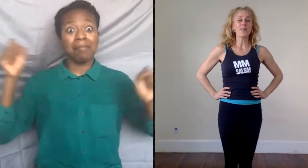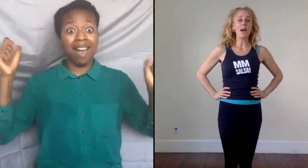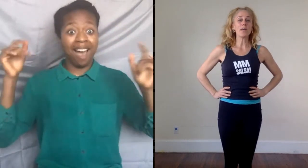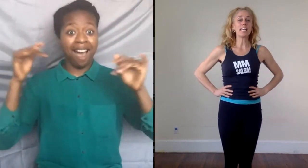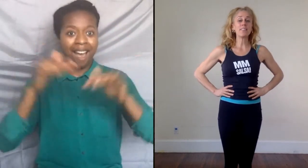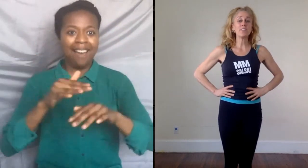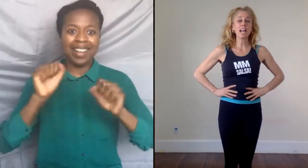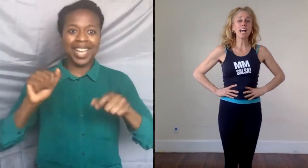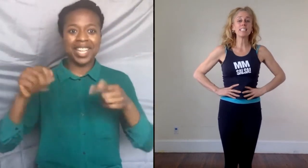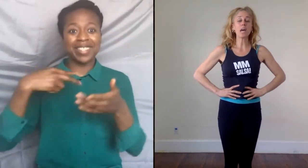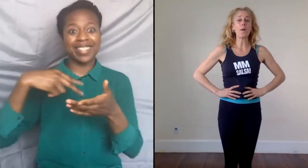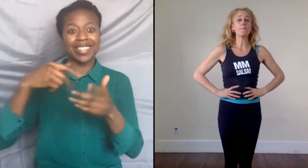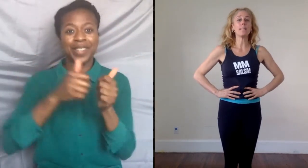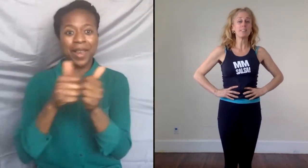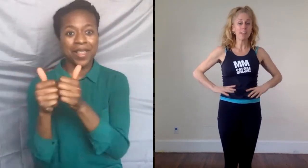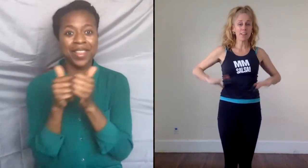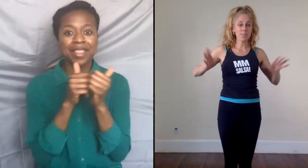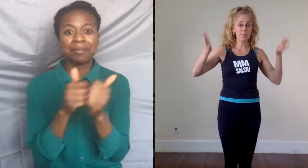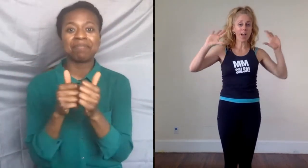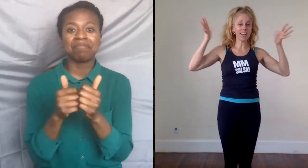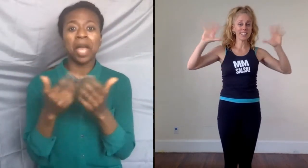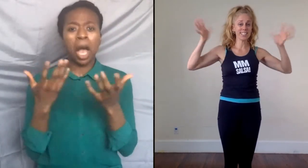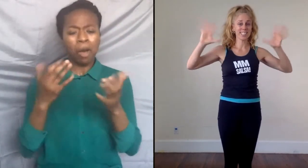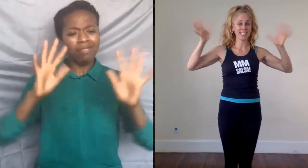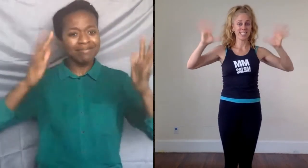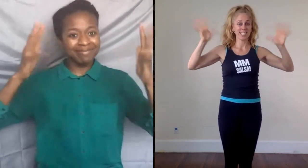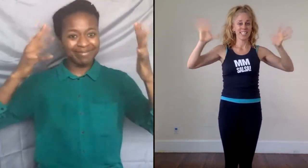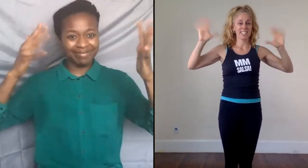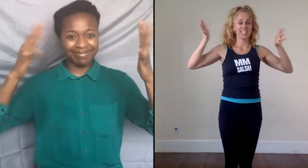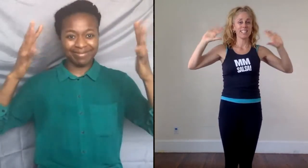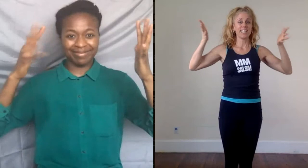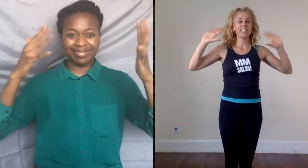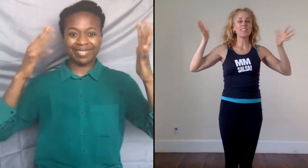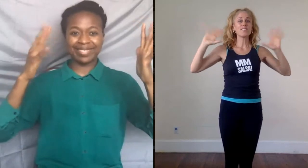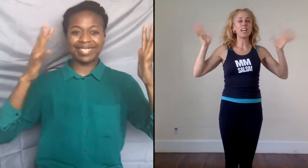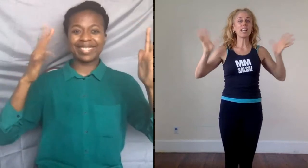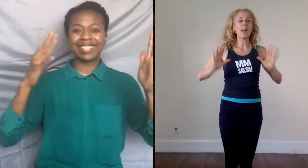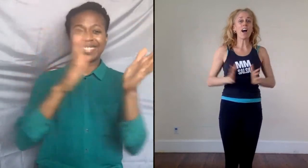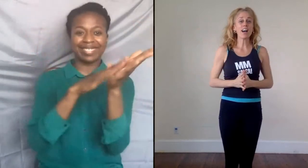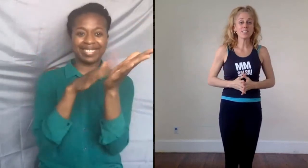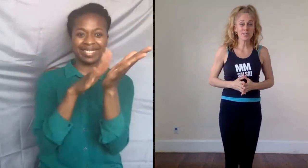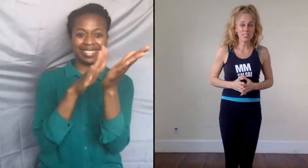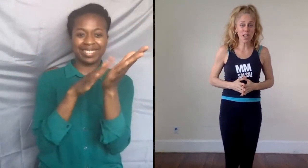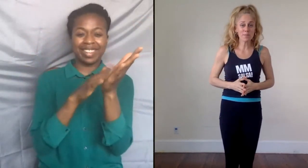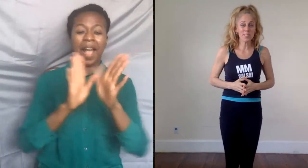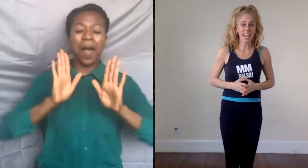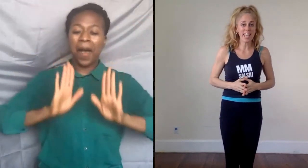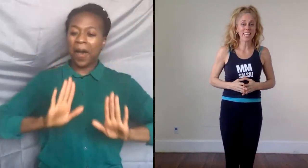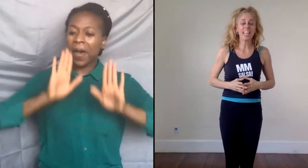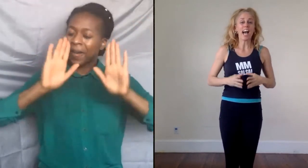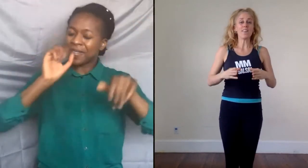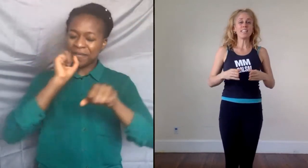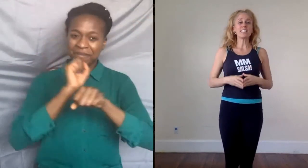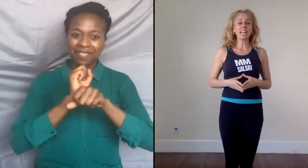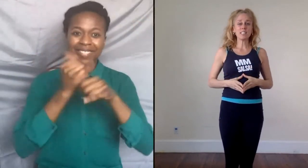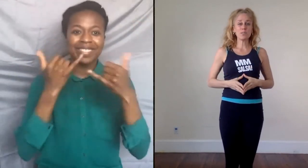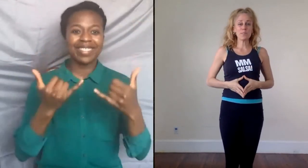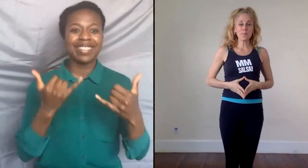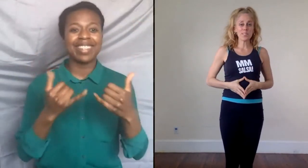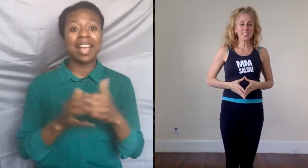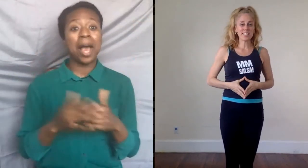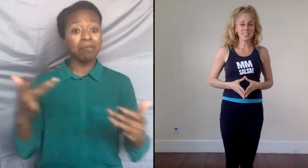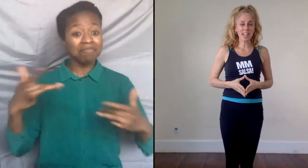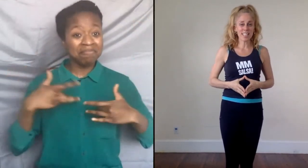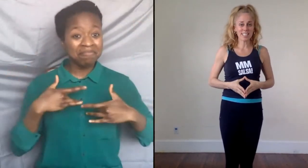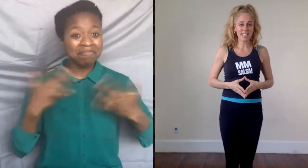So I want to give you guys a big round of applause. You've done an awesome job today. I'm excited to be